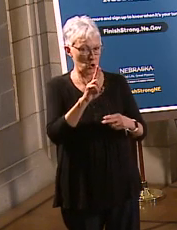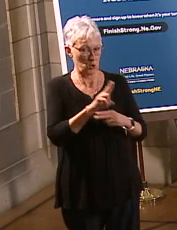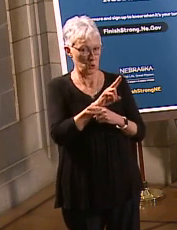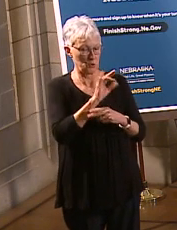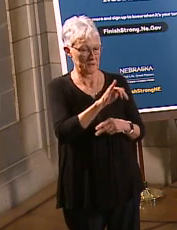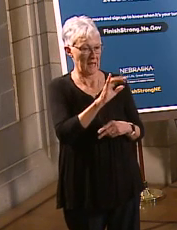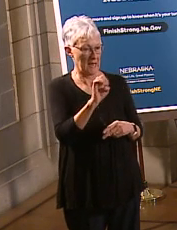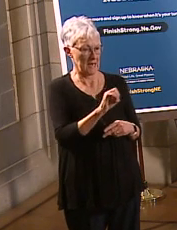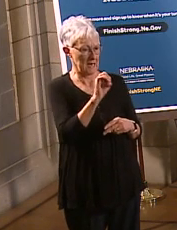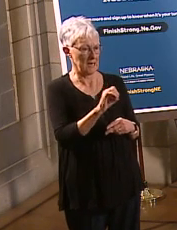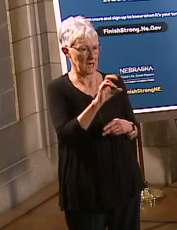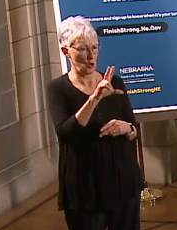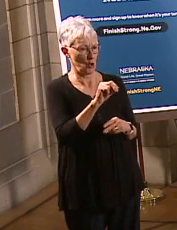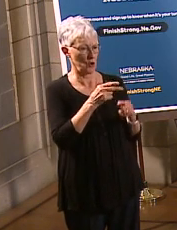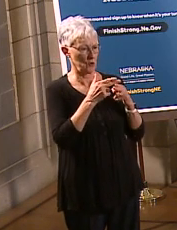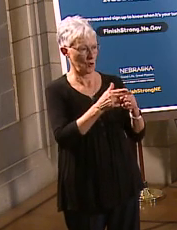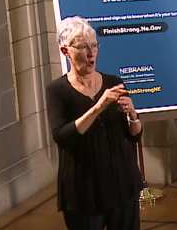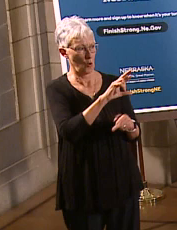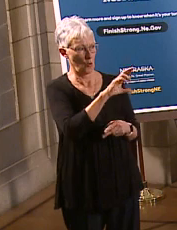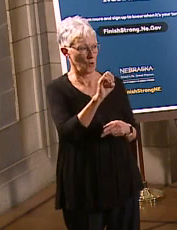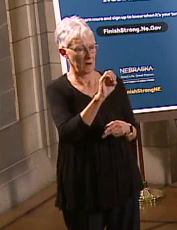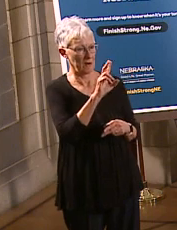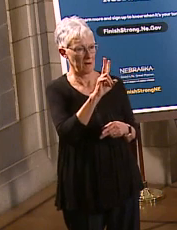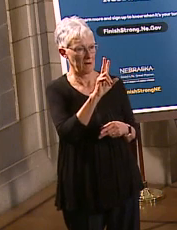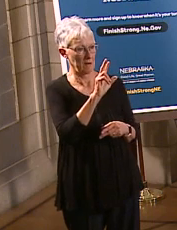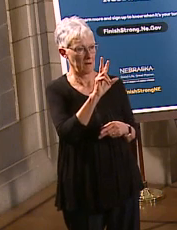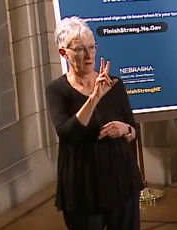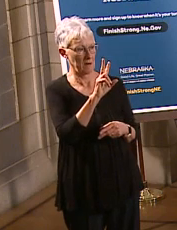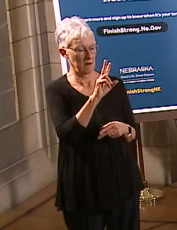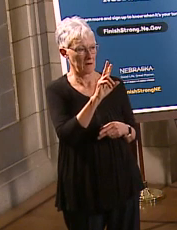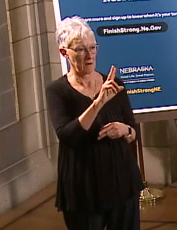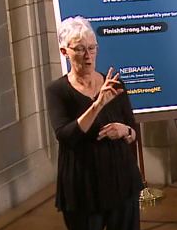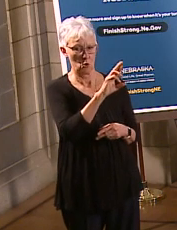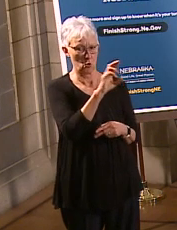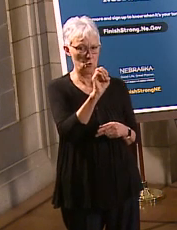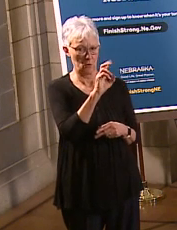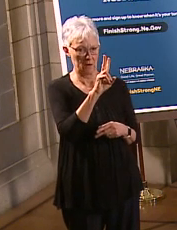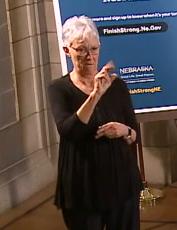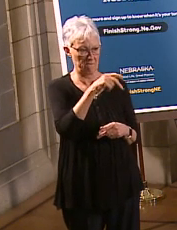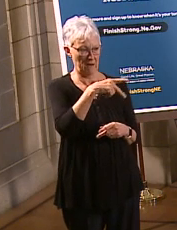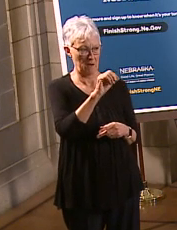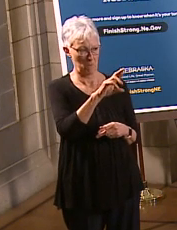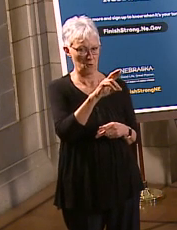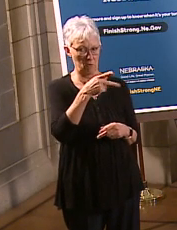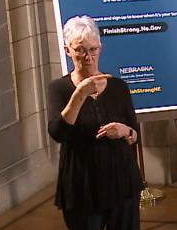pressure. I've lost my word here. A reed vapor pressure,